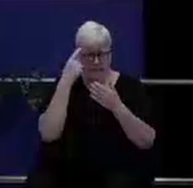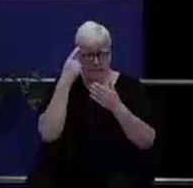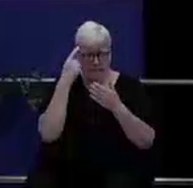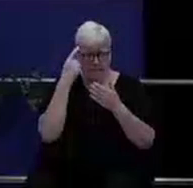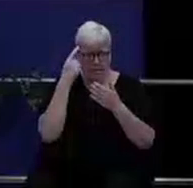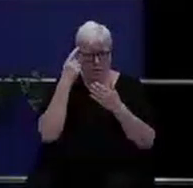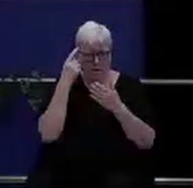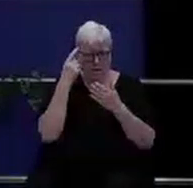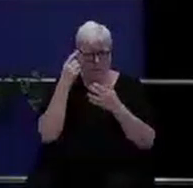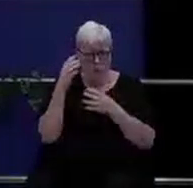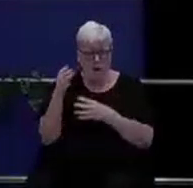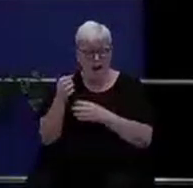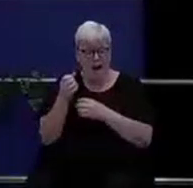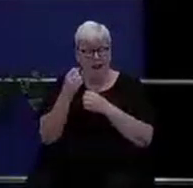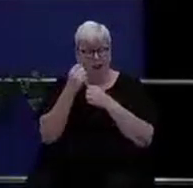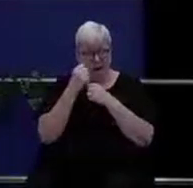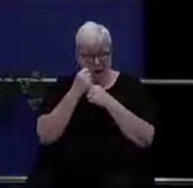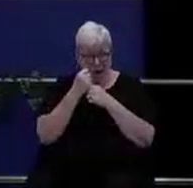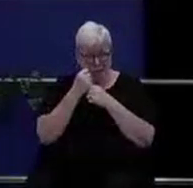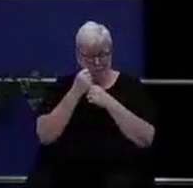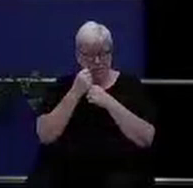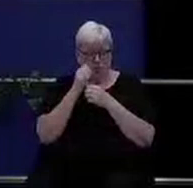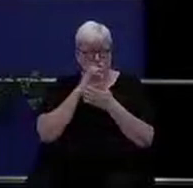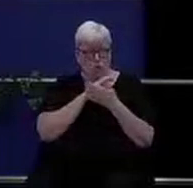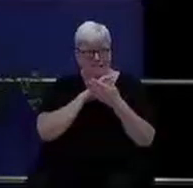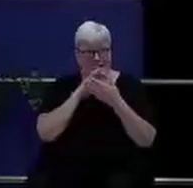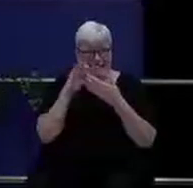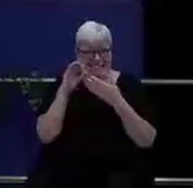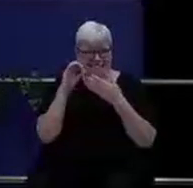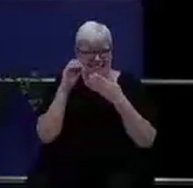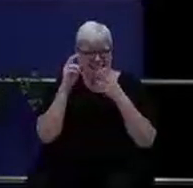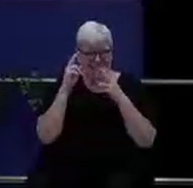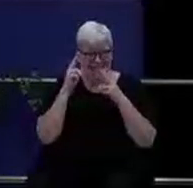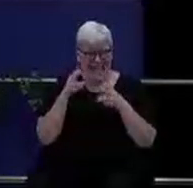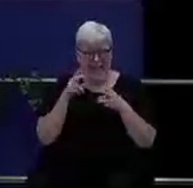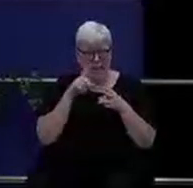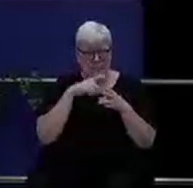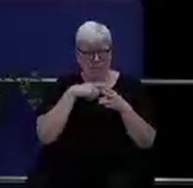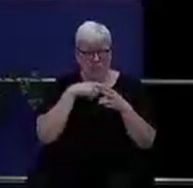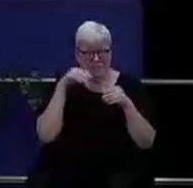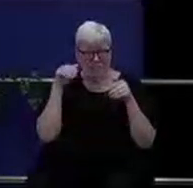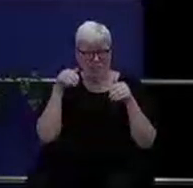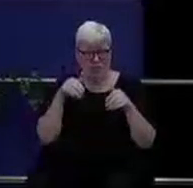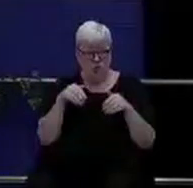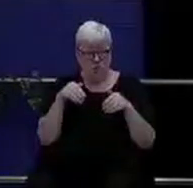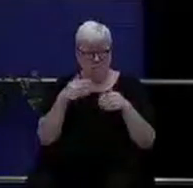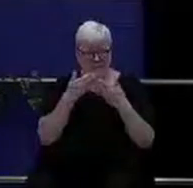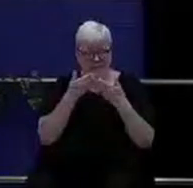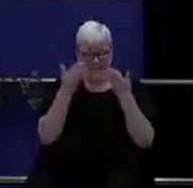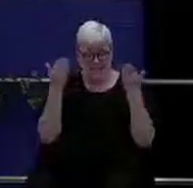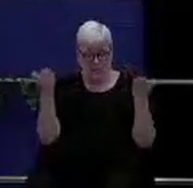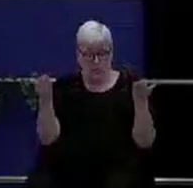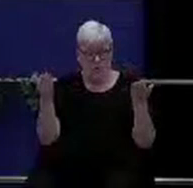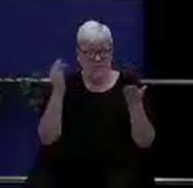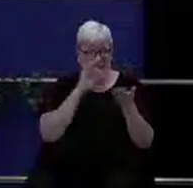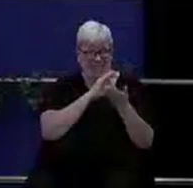the dead, that the bones that are found in the chamber tombs have been exposed and cleaned by birds. Yes, because